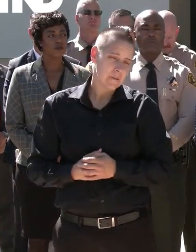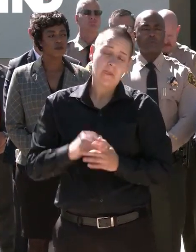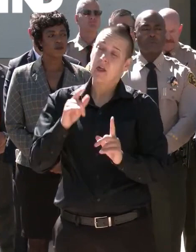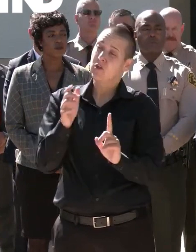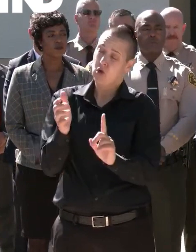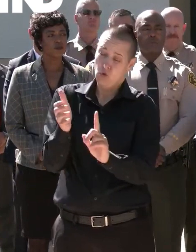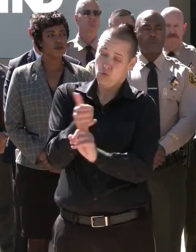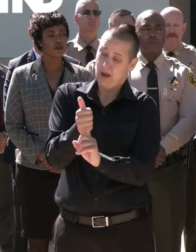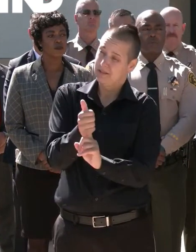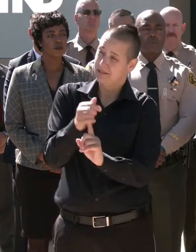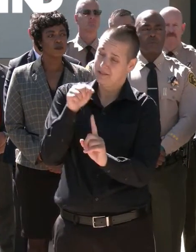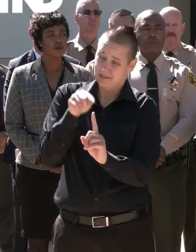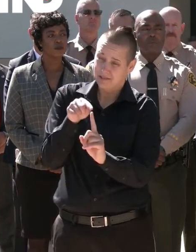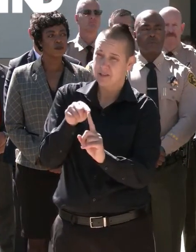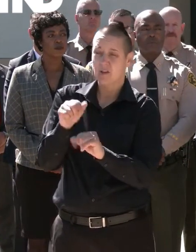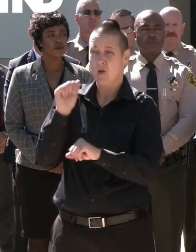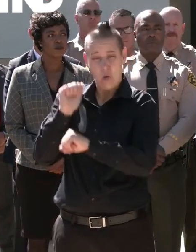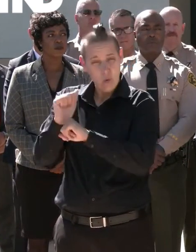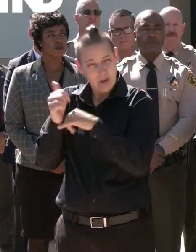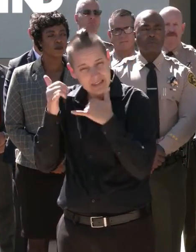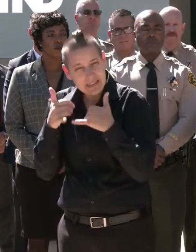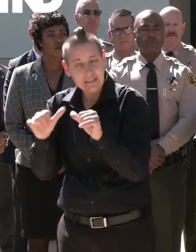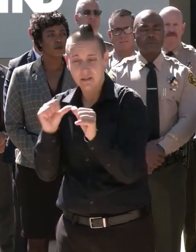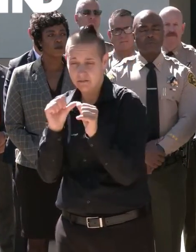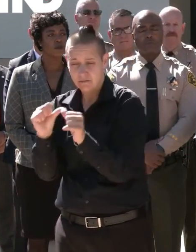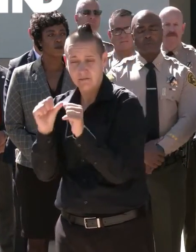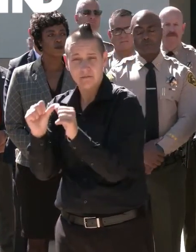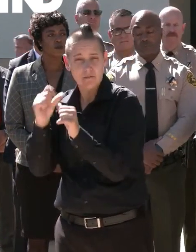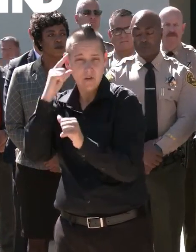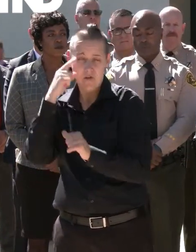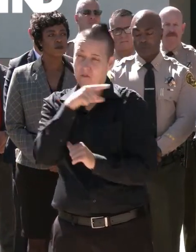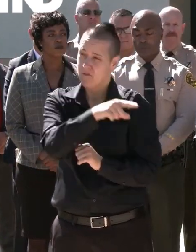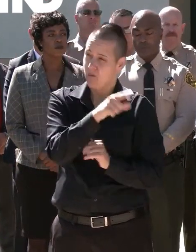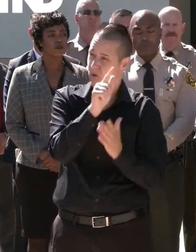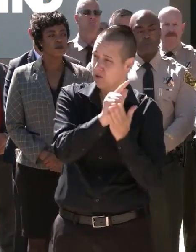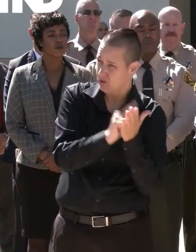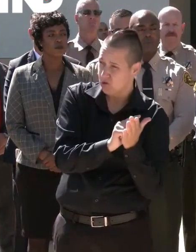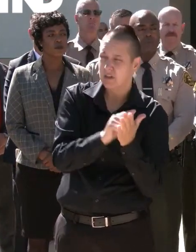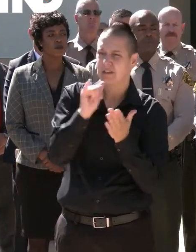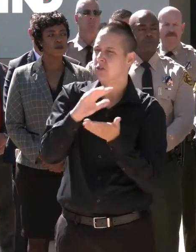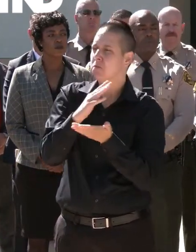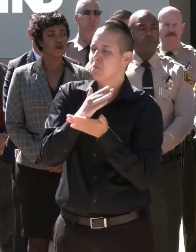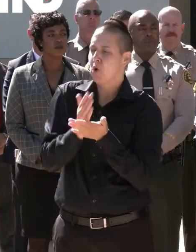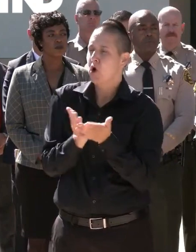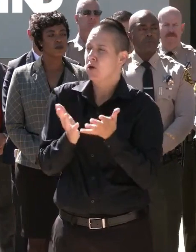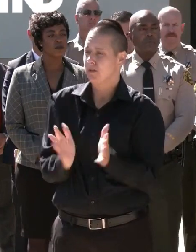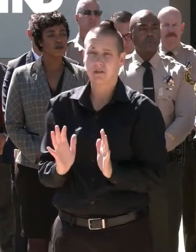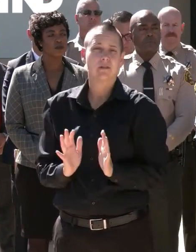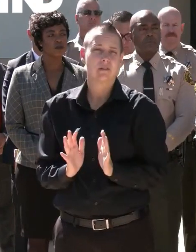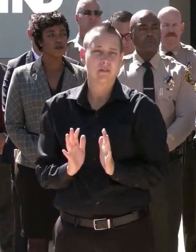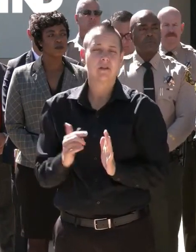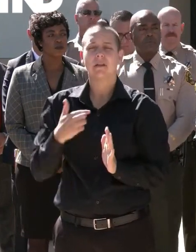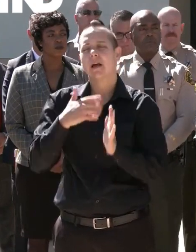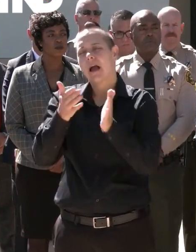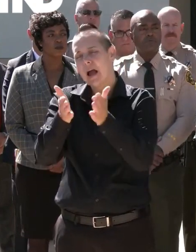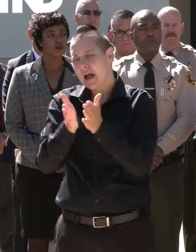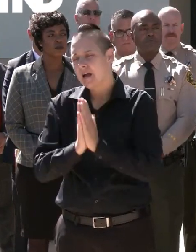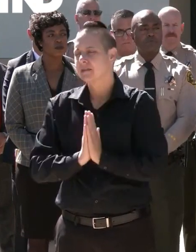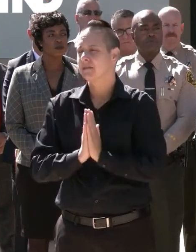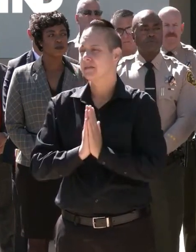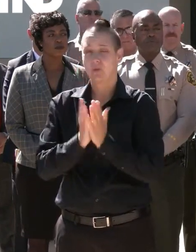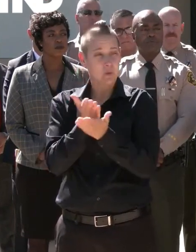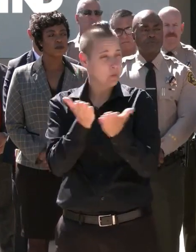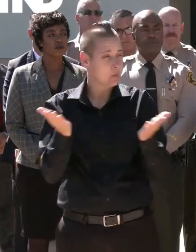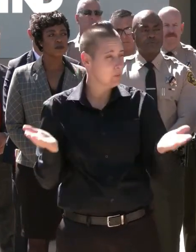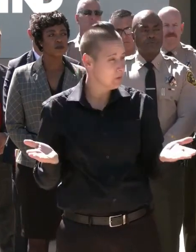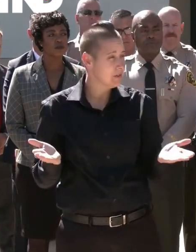The arrest, the work that still needs to be done for the prosecution is only part of this. I ask